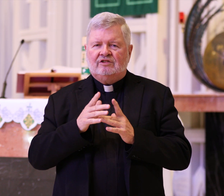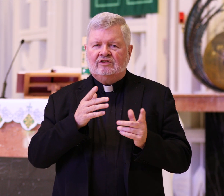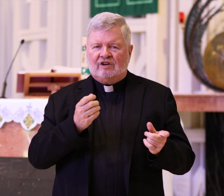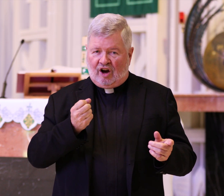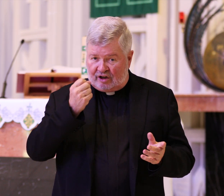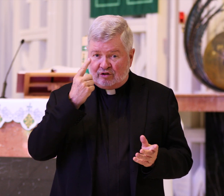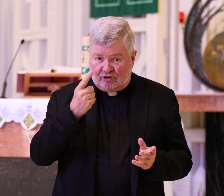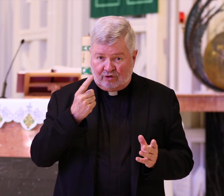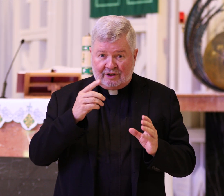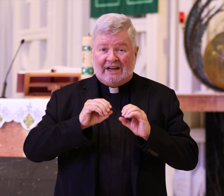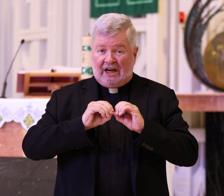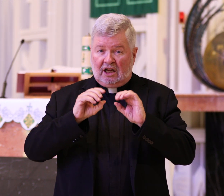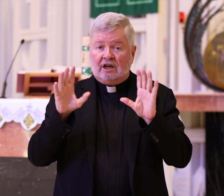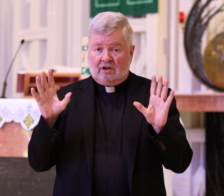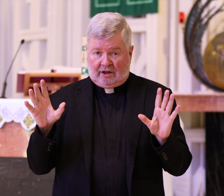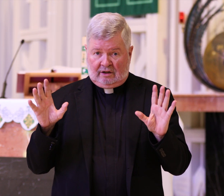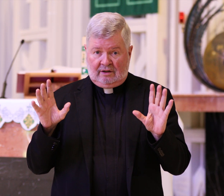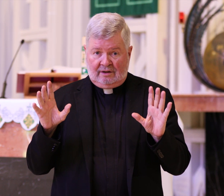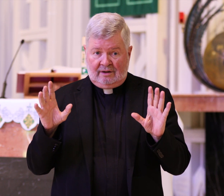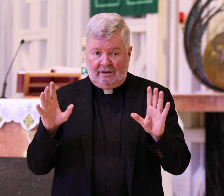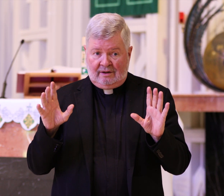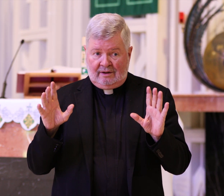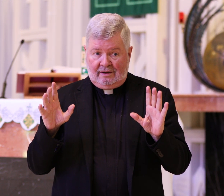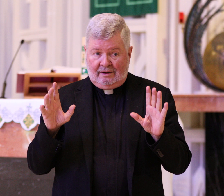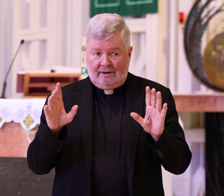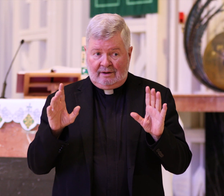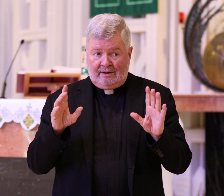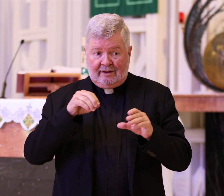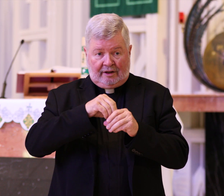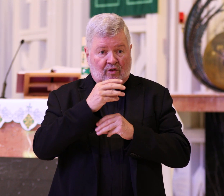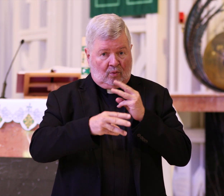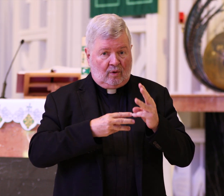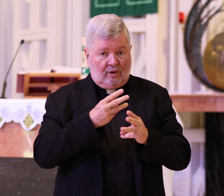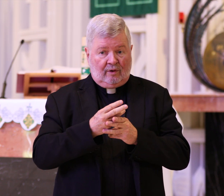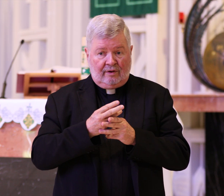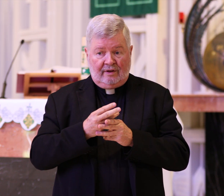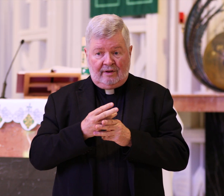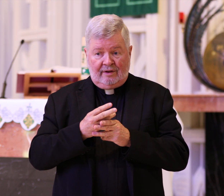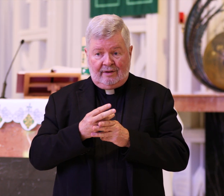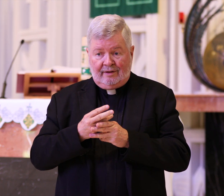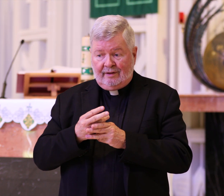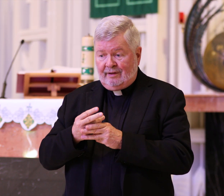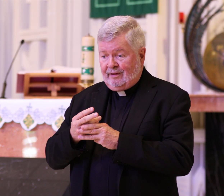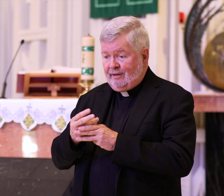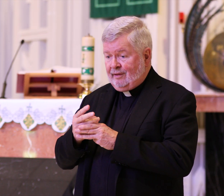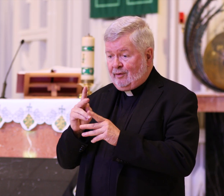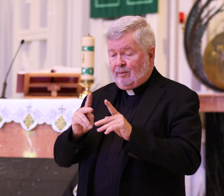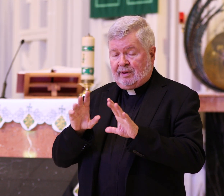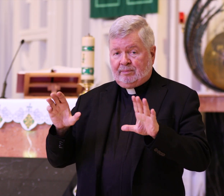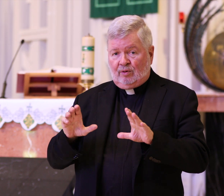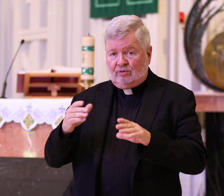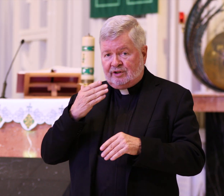Jesus understood clearly that in the world there were people who did